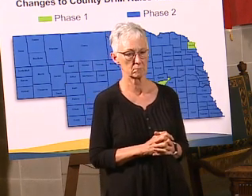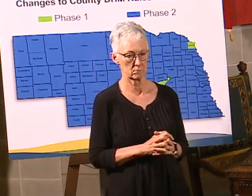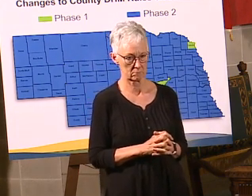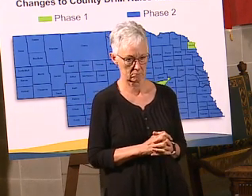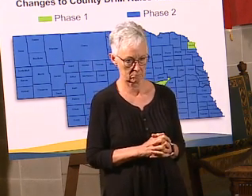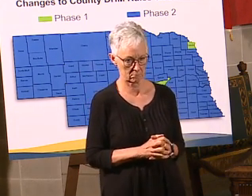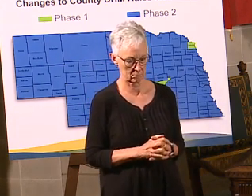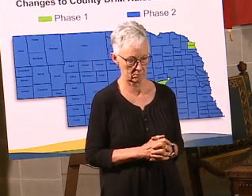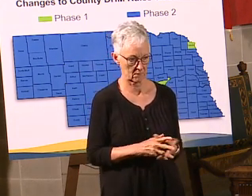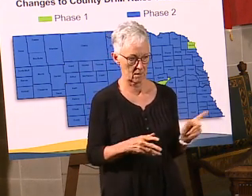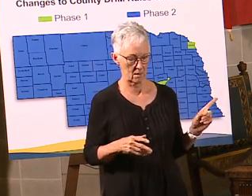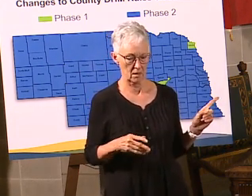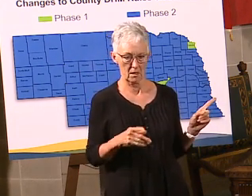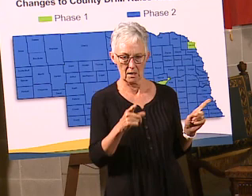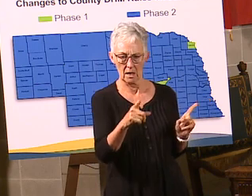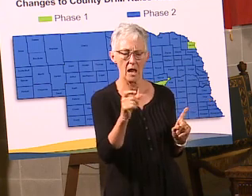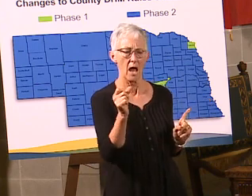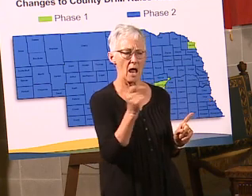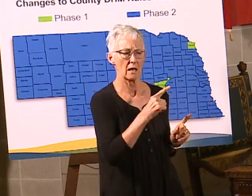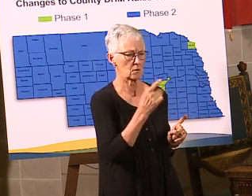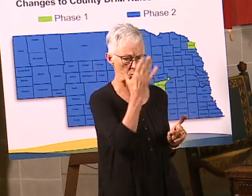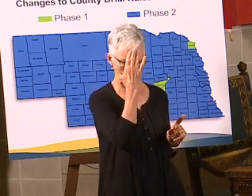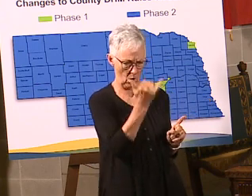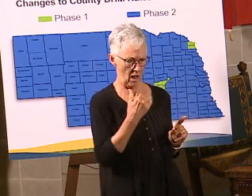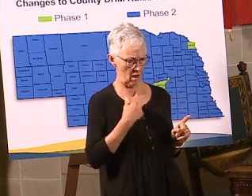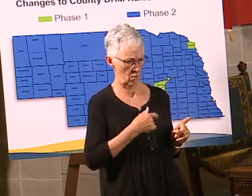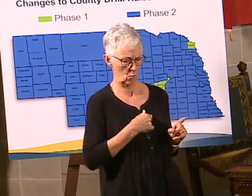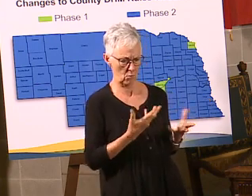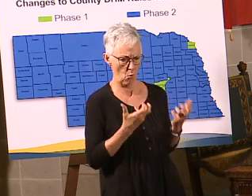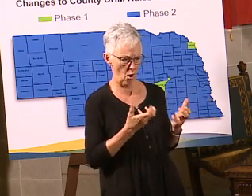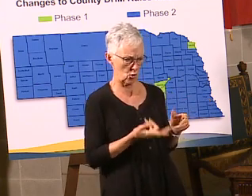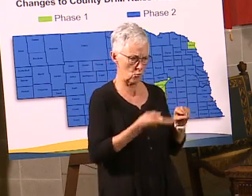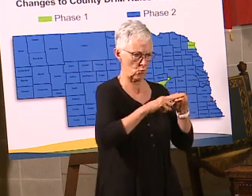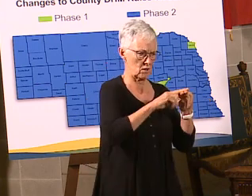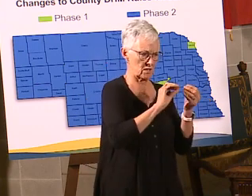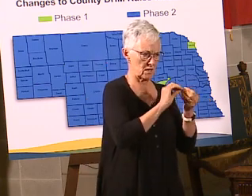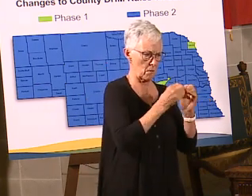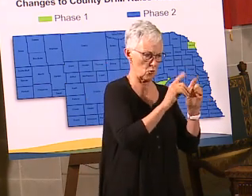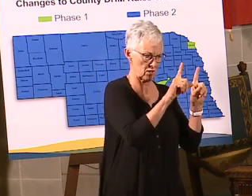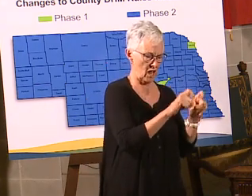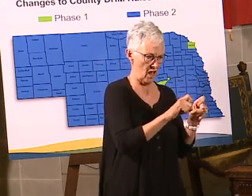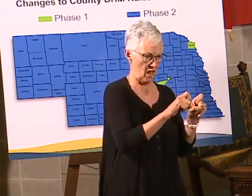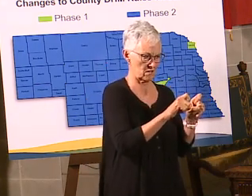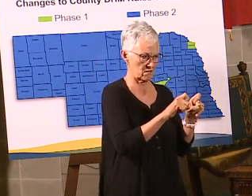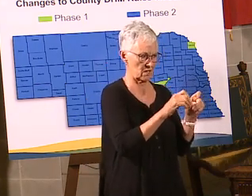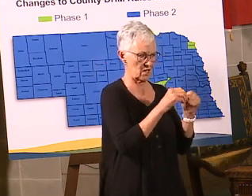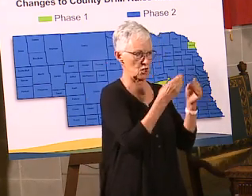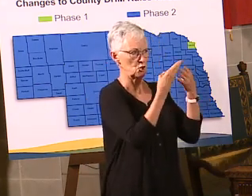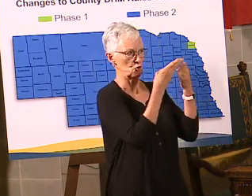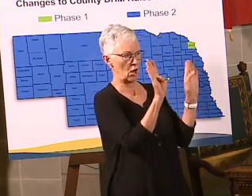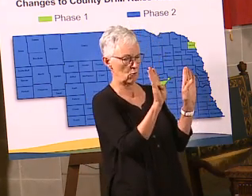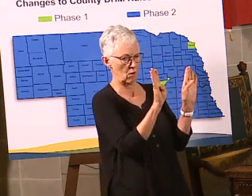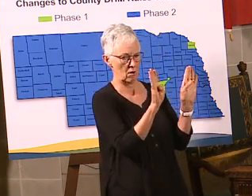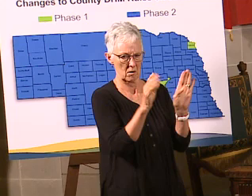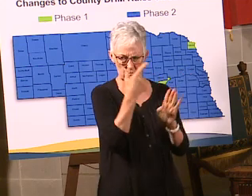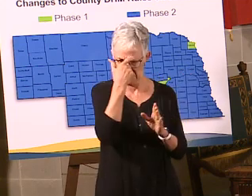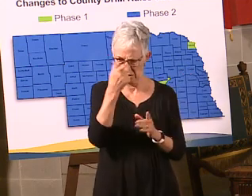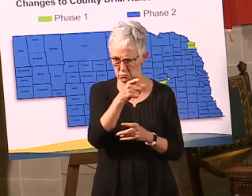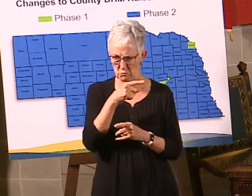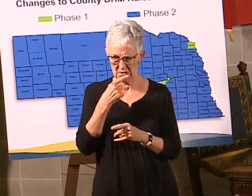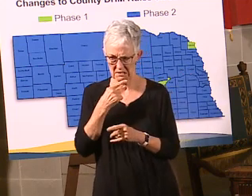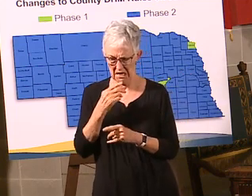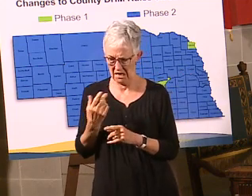Well, we want to increase the number of tests overall to basically be able to increase the amount of data that we have statewide.